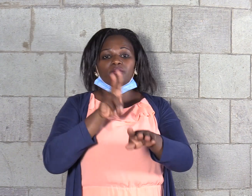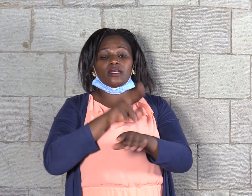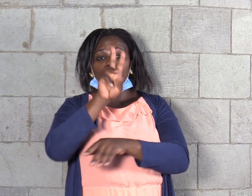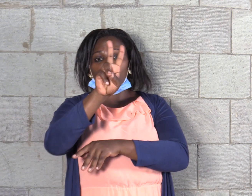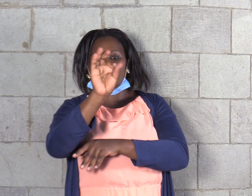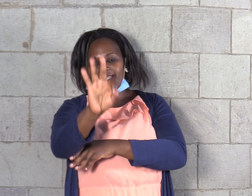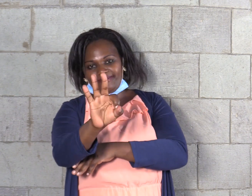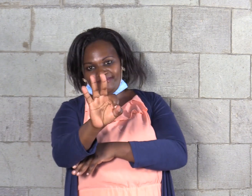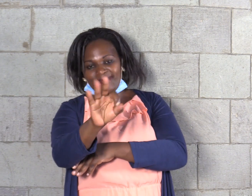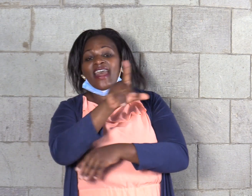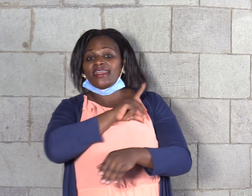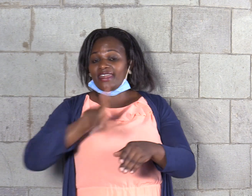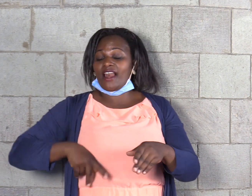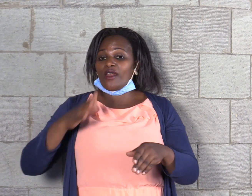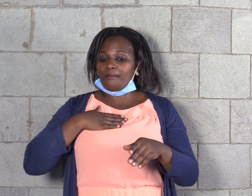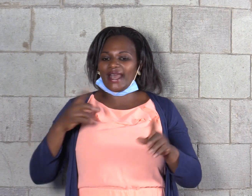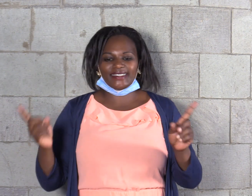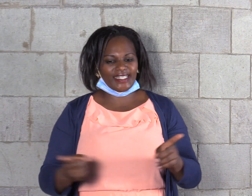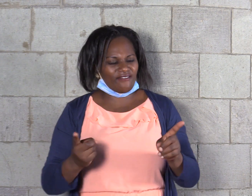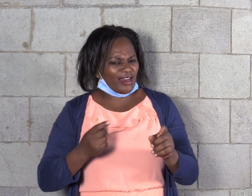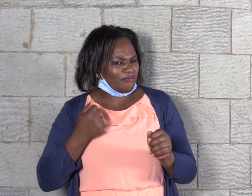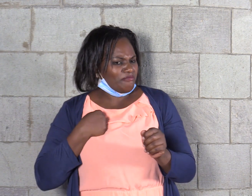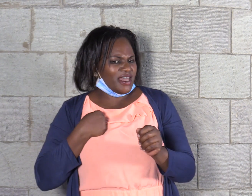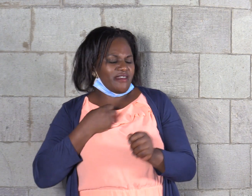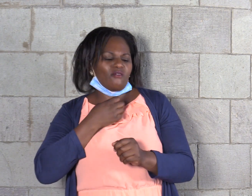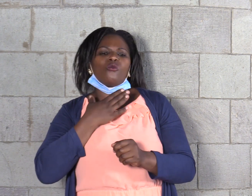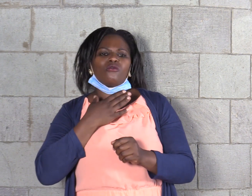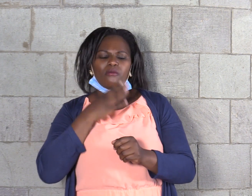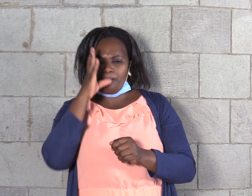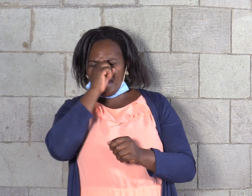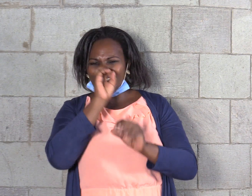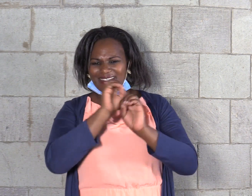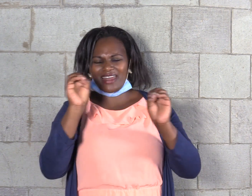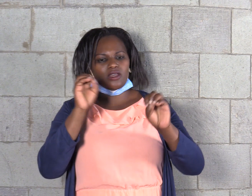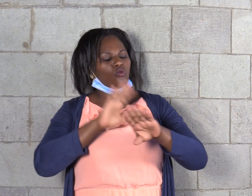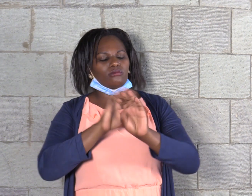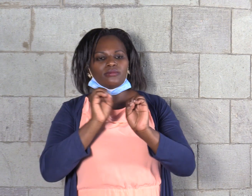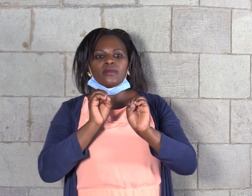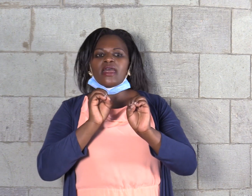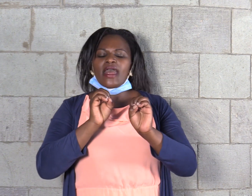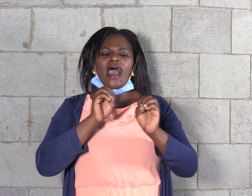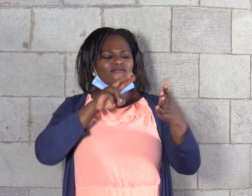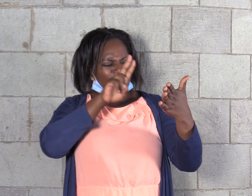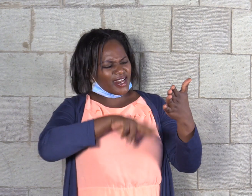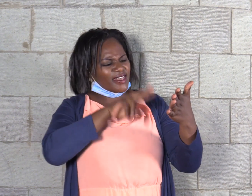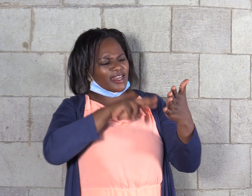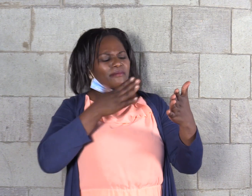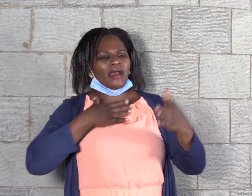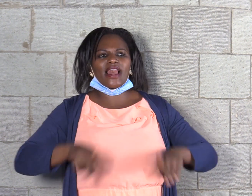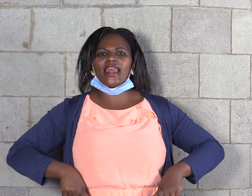the Lord is my shepherd, I shall not be in want. I've quoted this verse so many times in my life. I've been thinking about